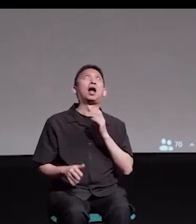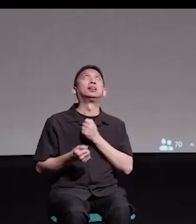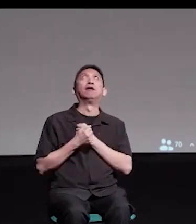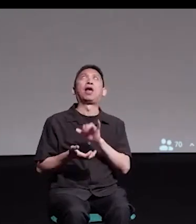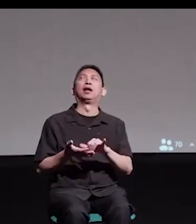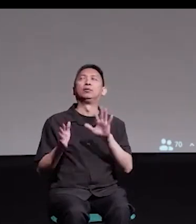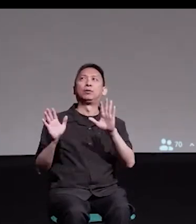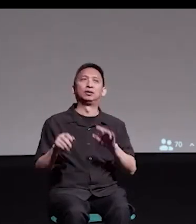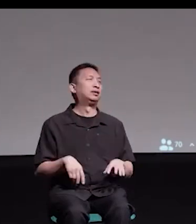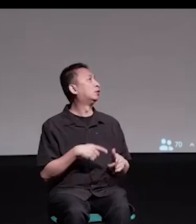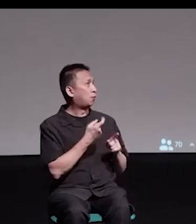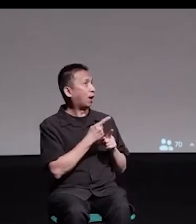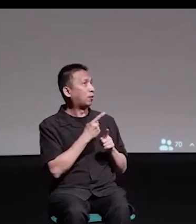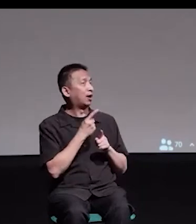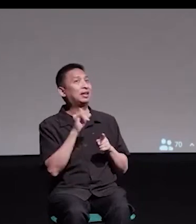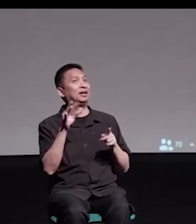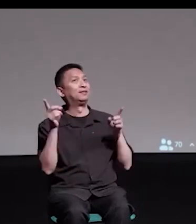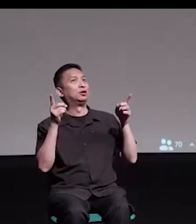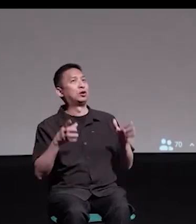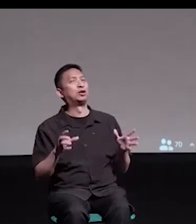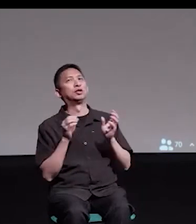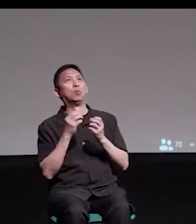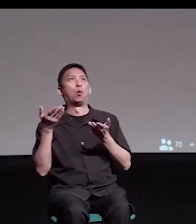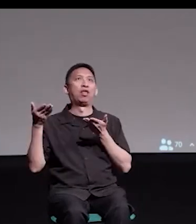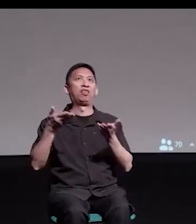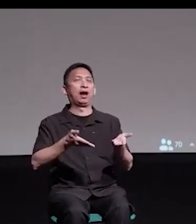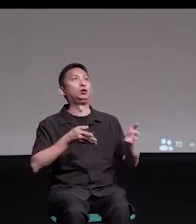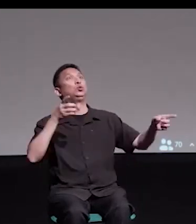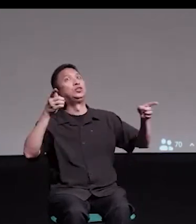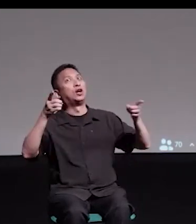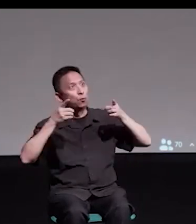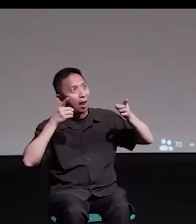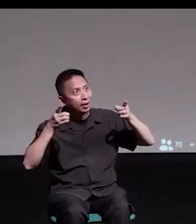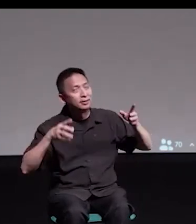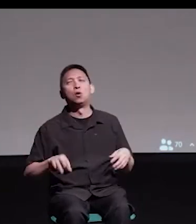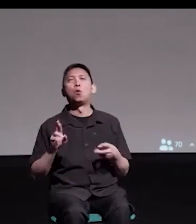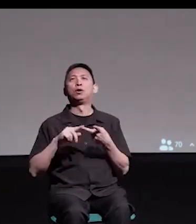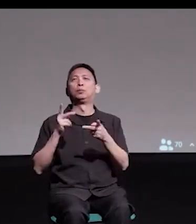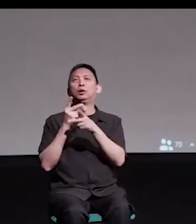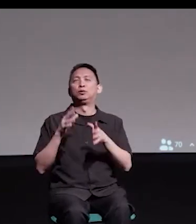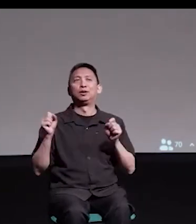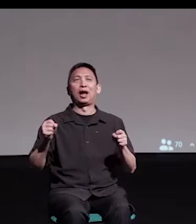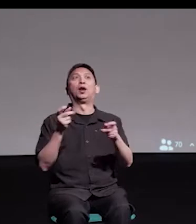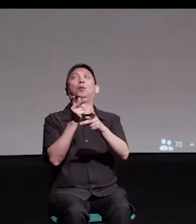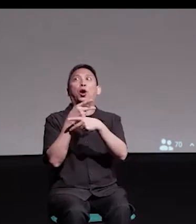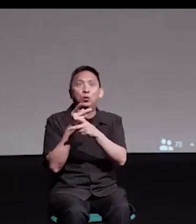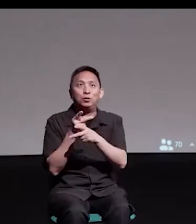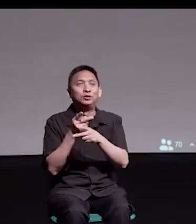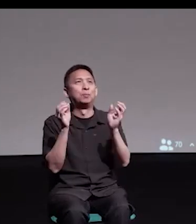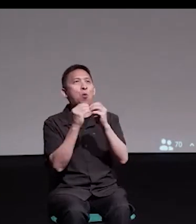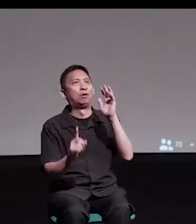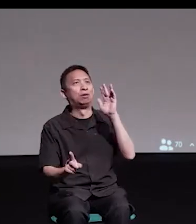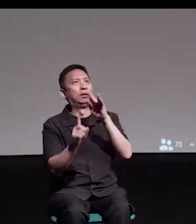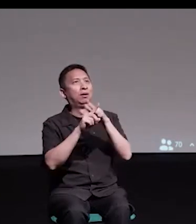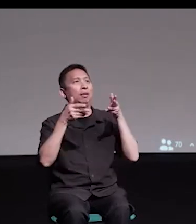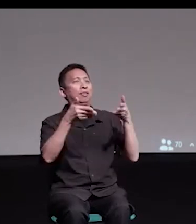great. So then they would be more present, more able. Yeah. Or the producer was able to sort of be more present in the